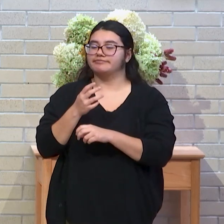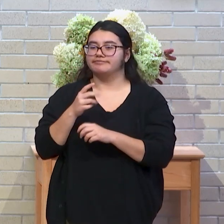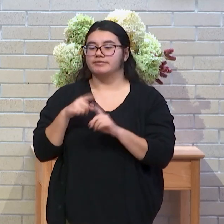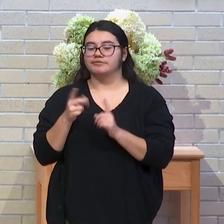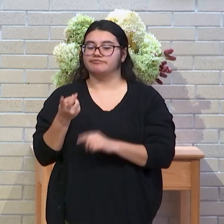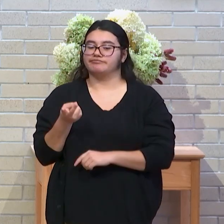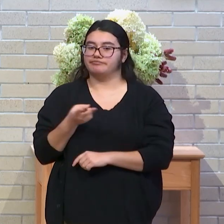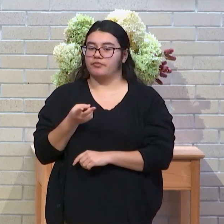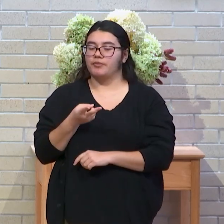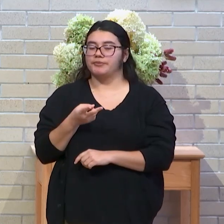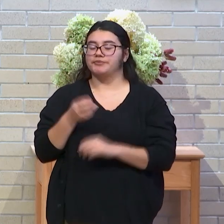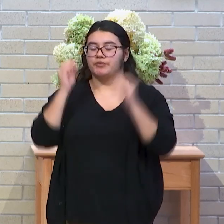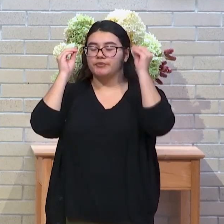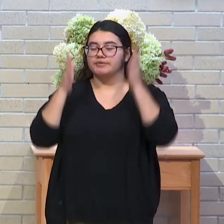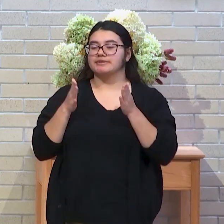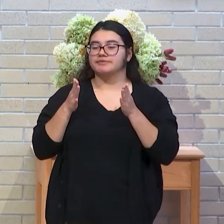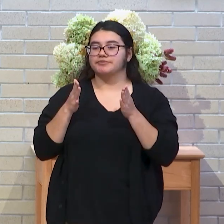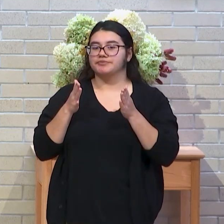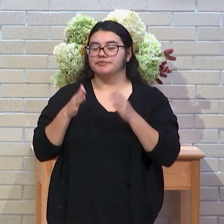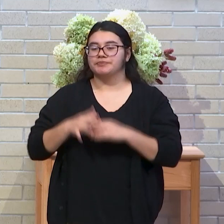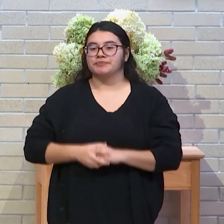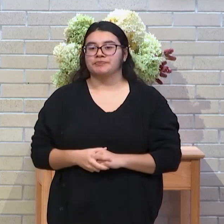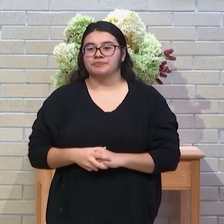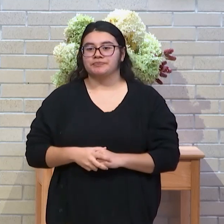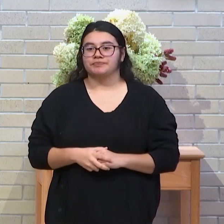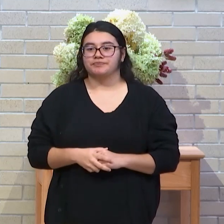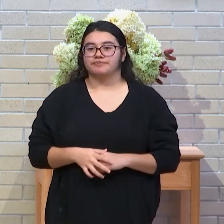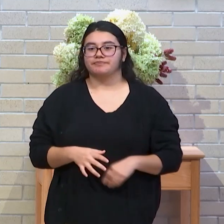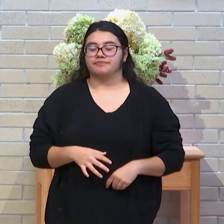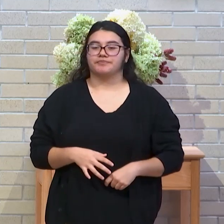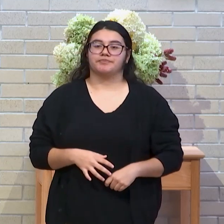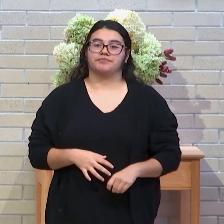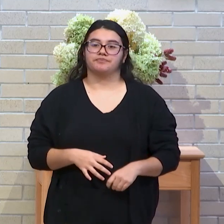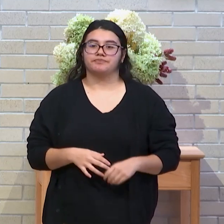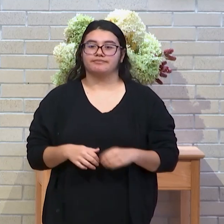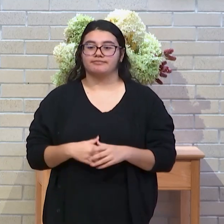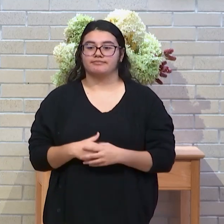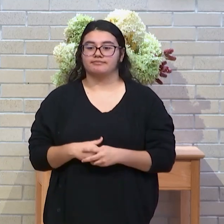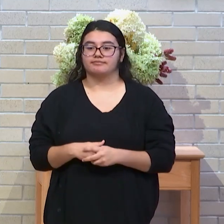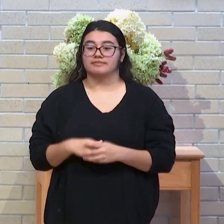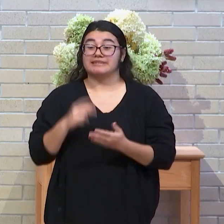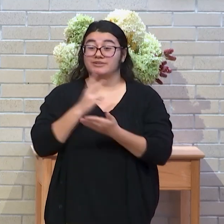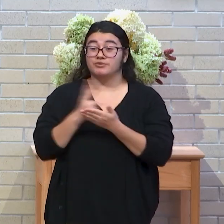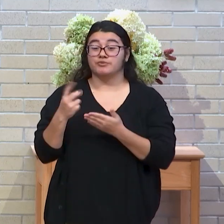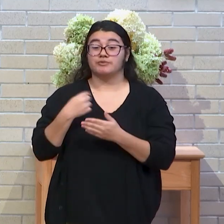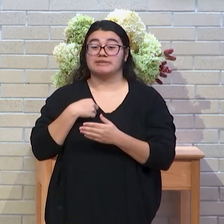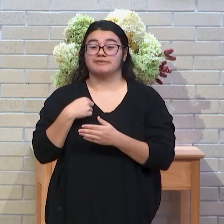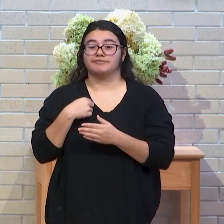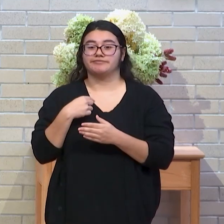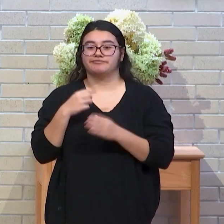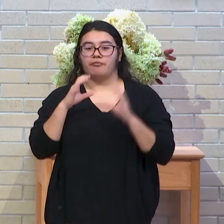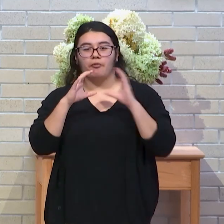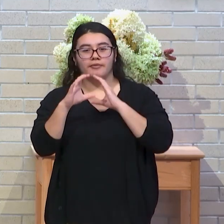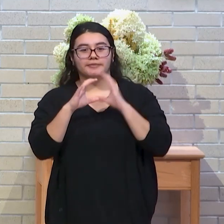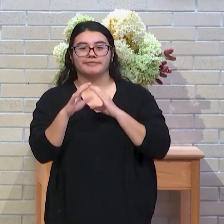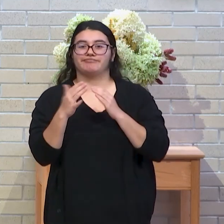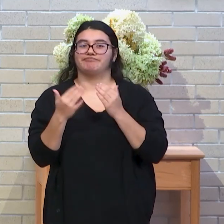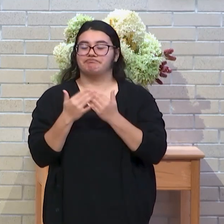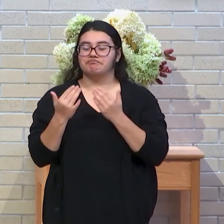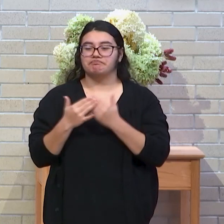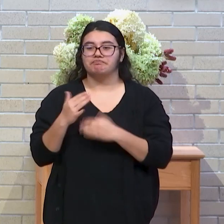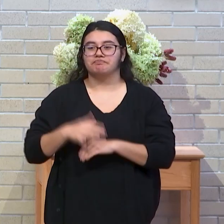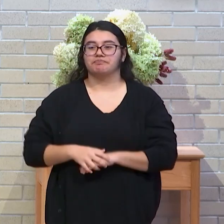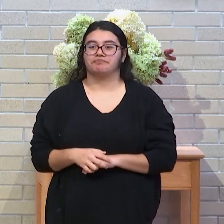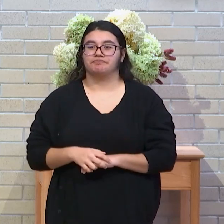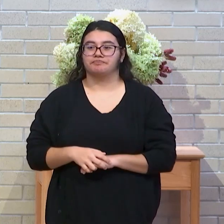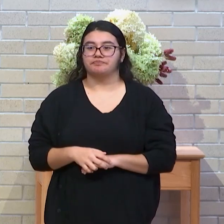in sign language. I think the passion we have for our sign language and the people, and we're both foodies, brought us all so close. So every weekend,